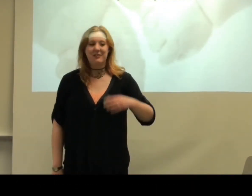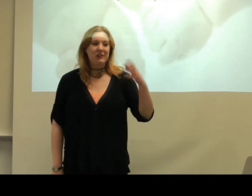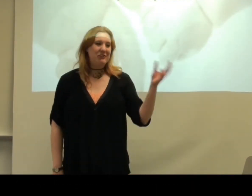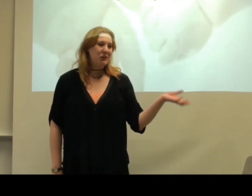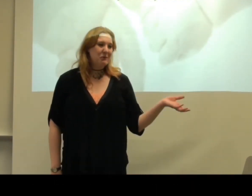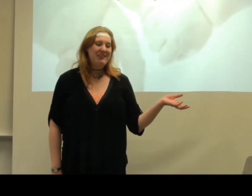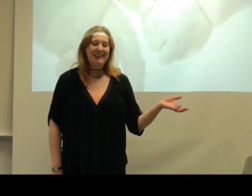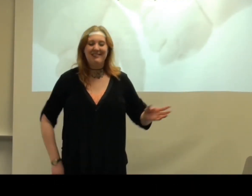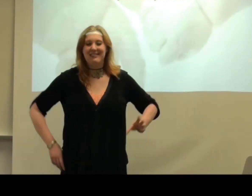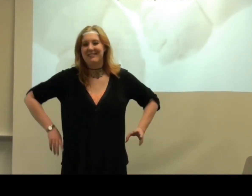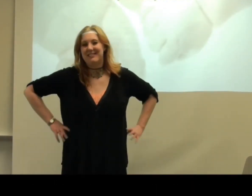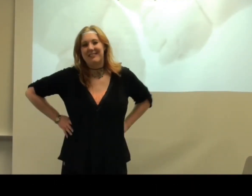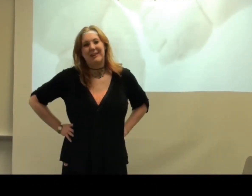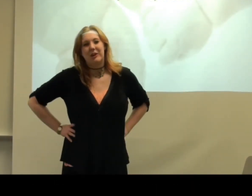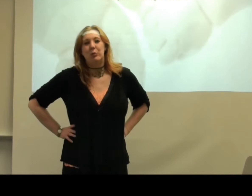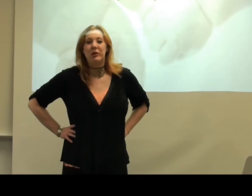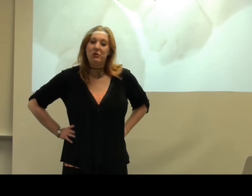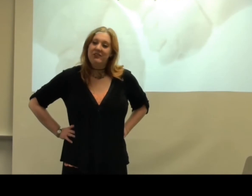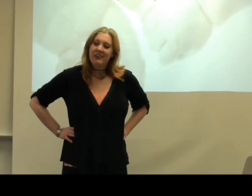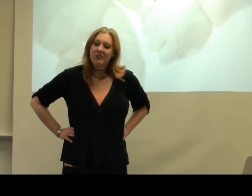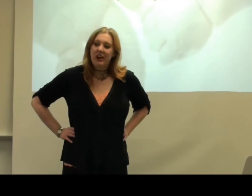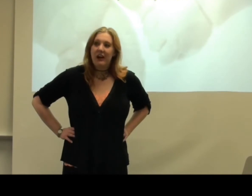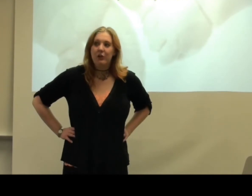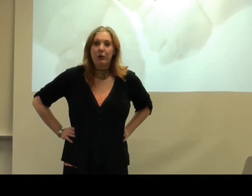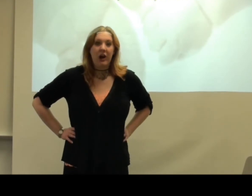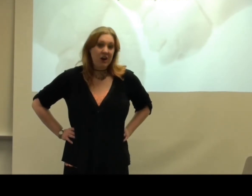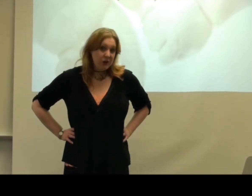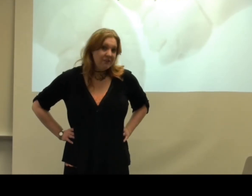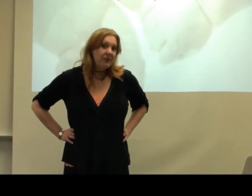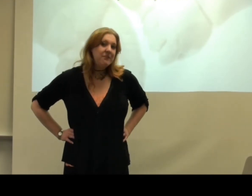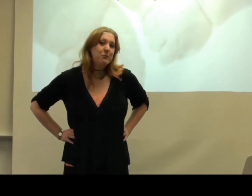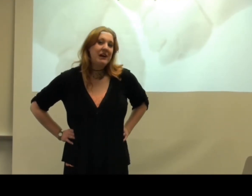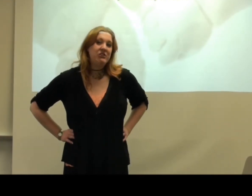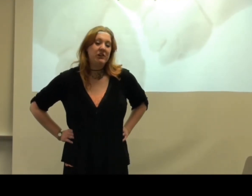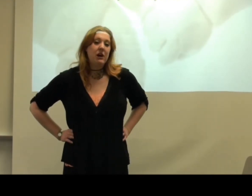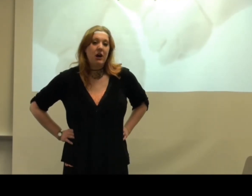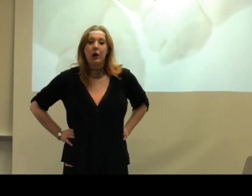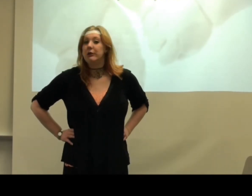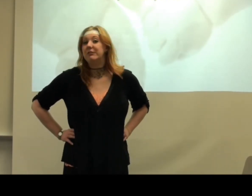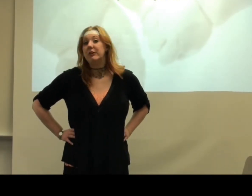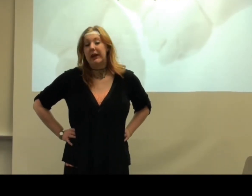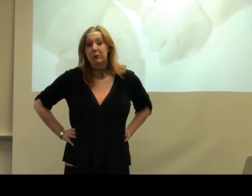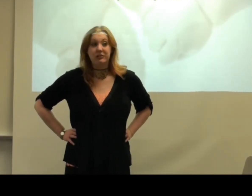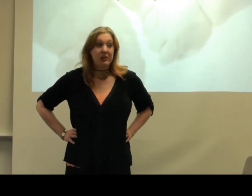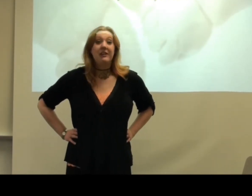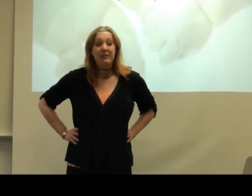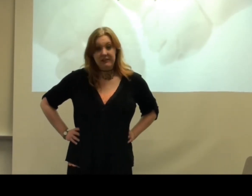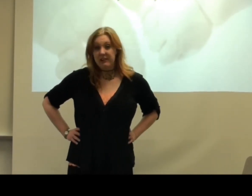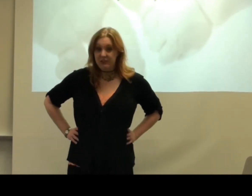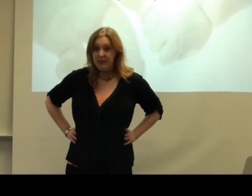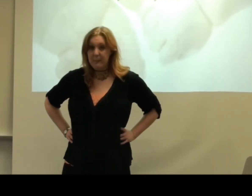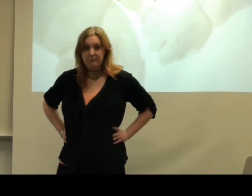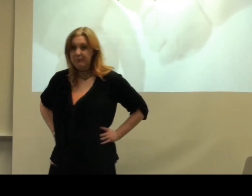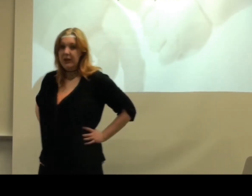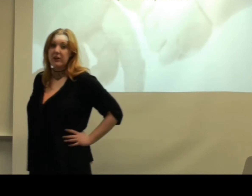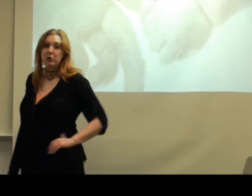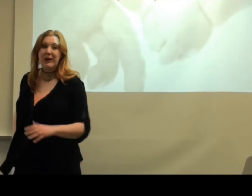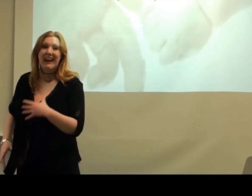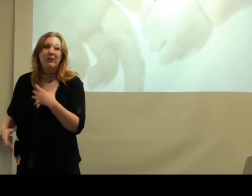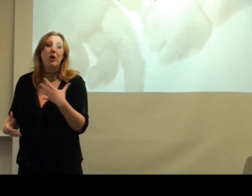different circumstances. When you see your child hungry for information, hungry for language, then teach them. You can't